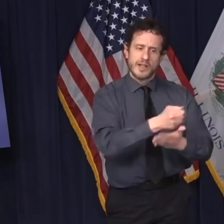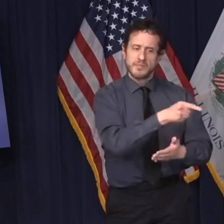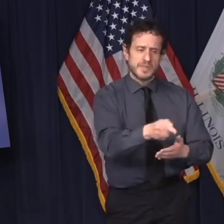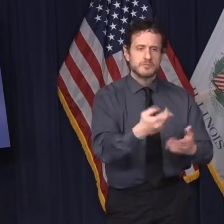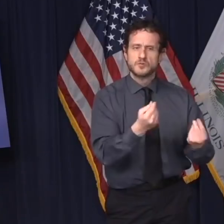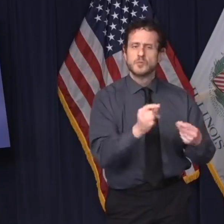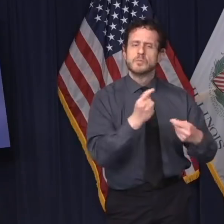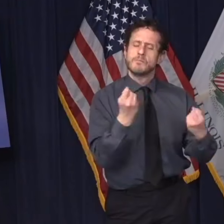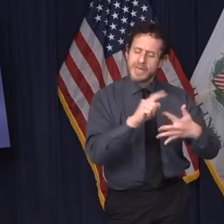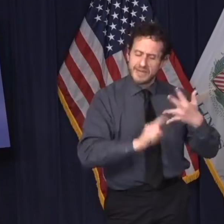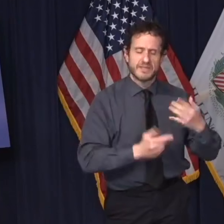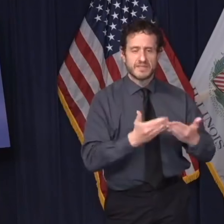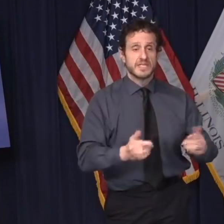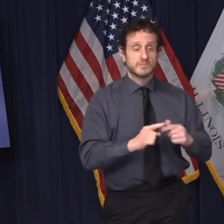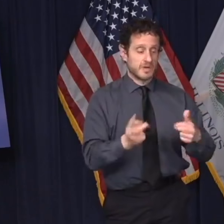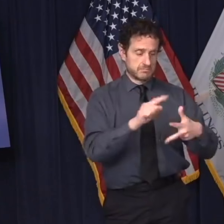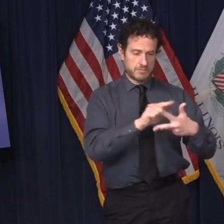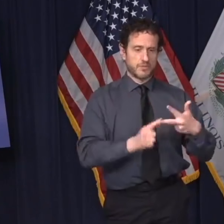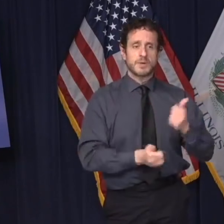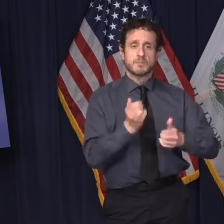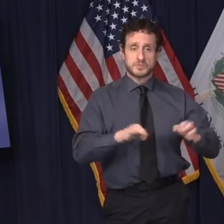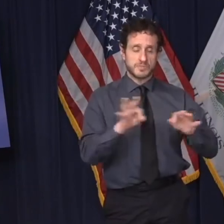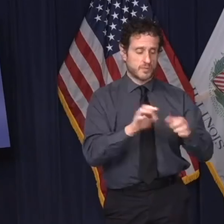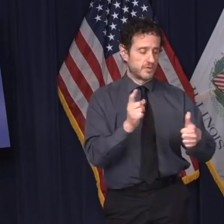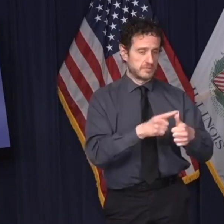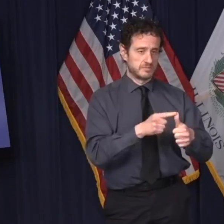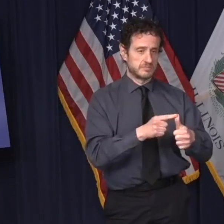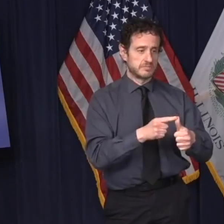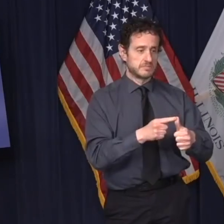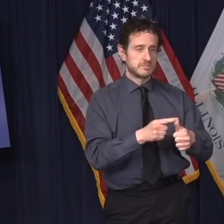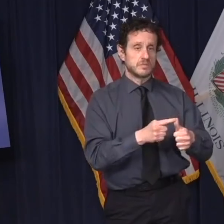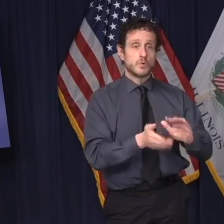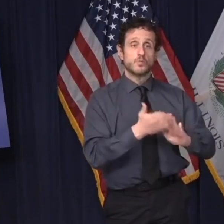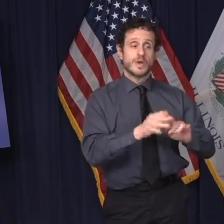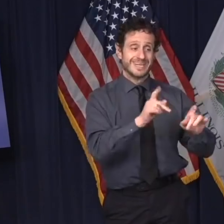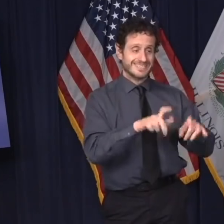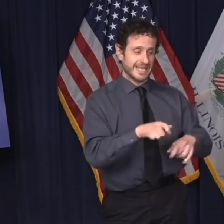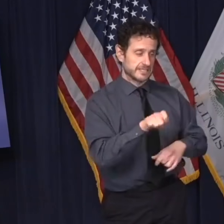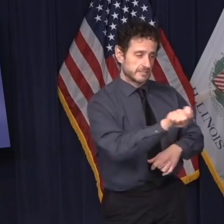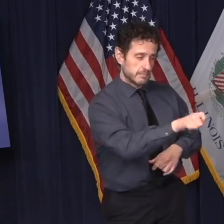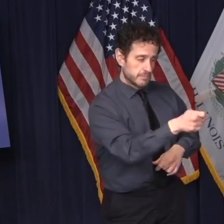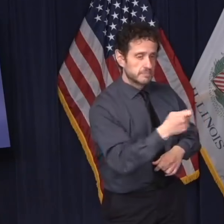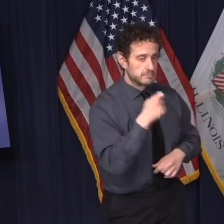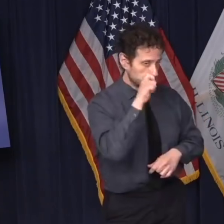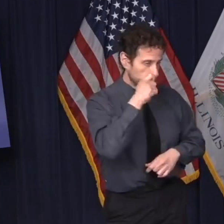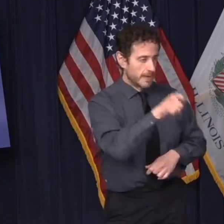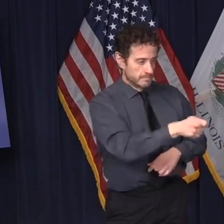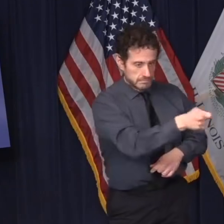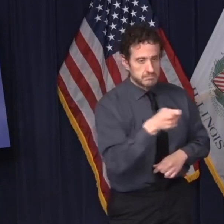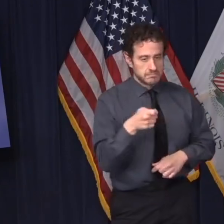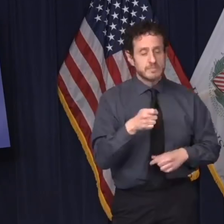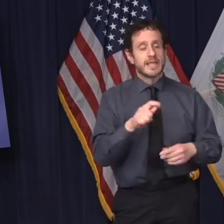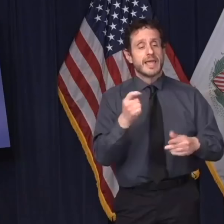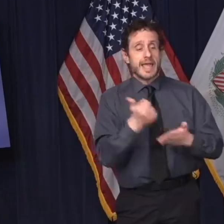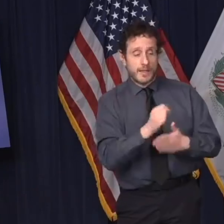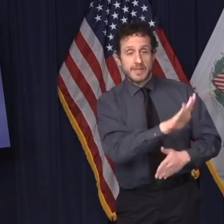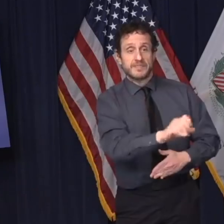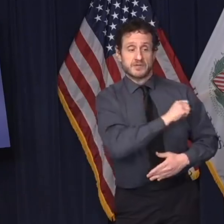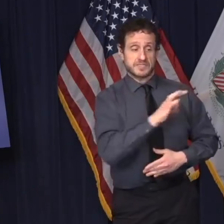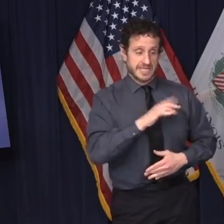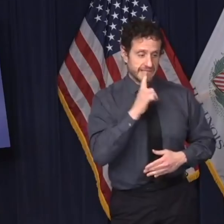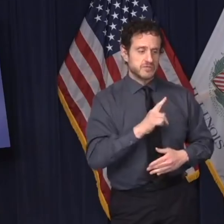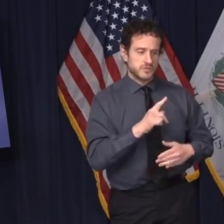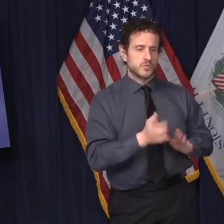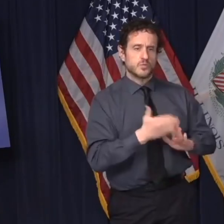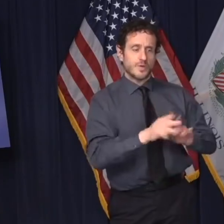tasks: conducting swab testing, training existing staff to take samples themselves, and reviewing